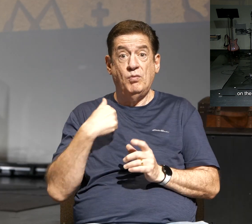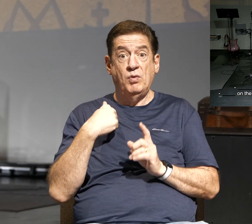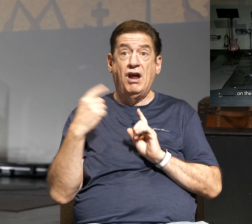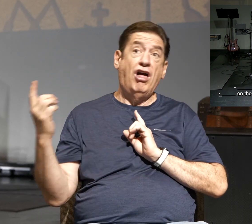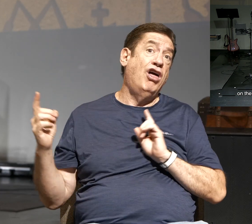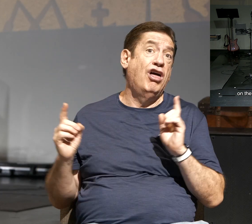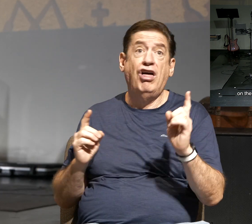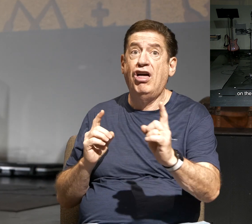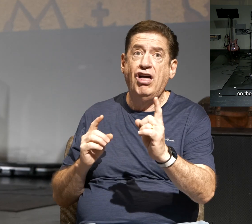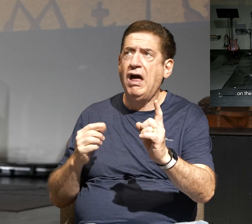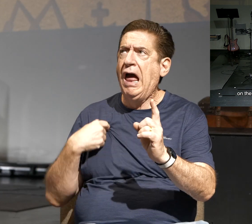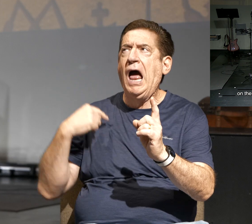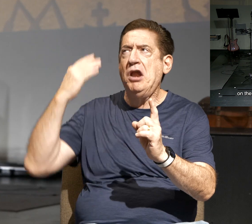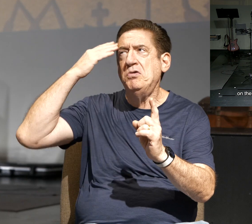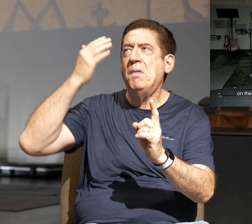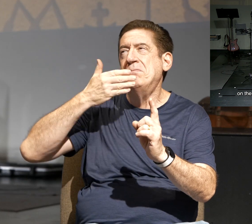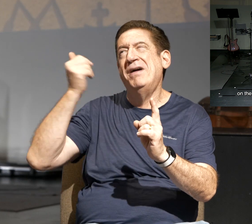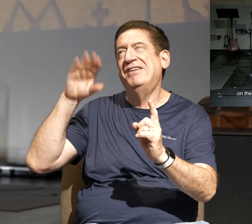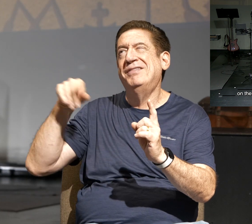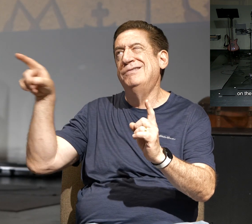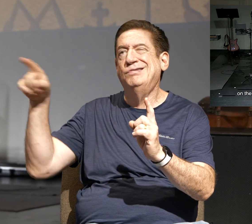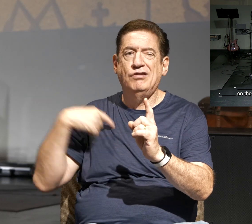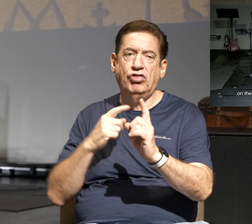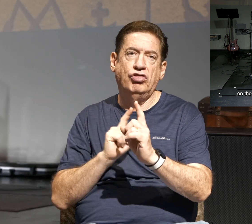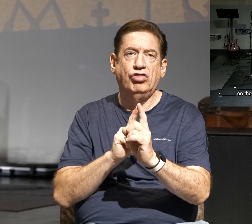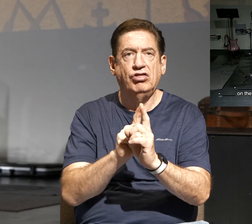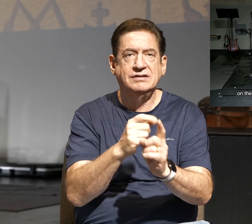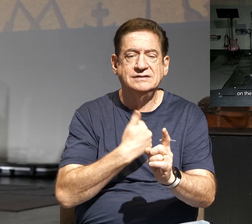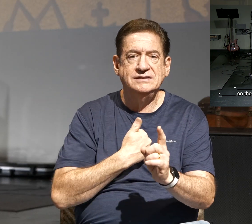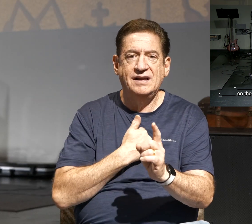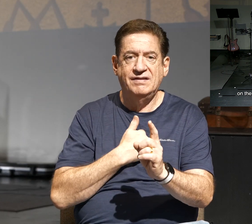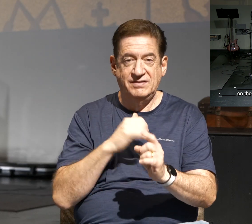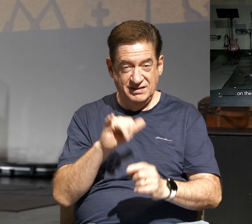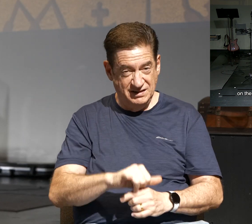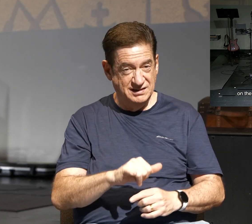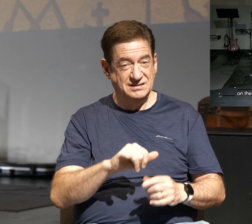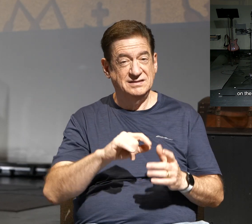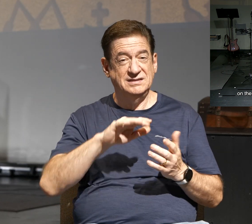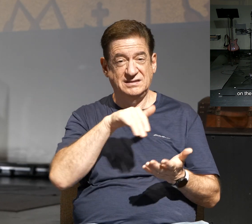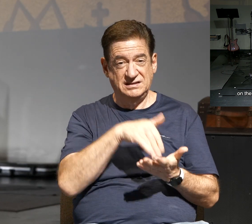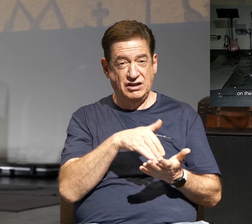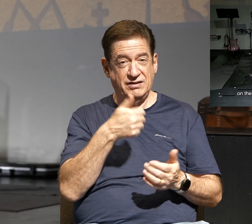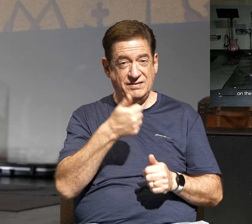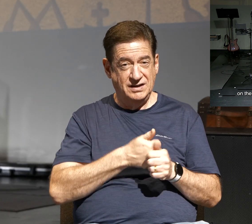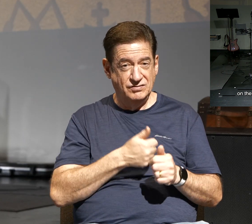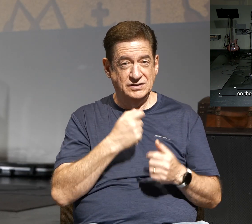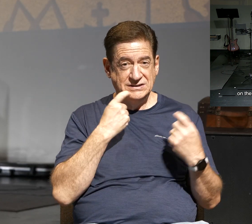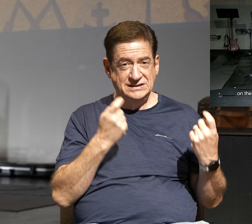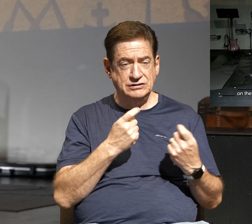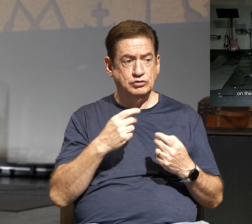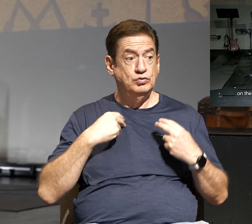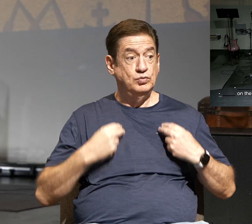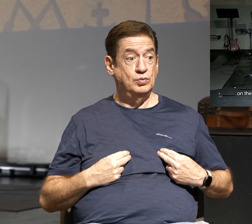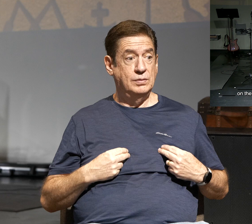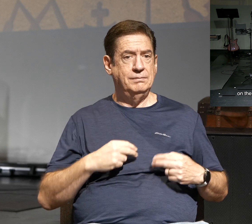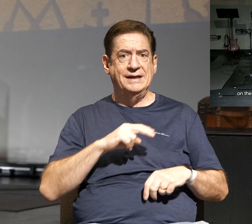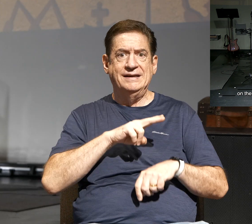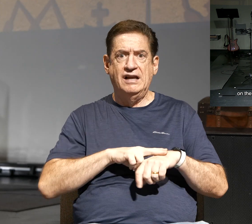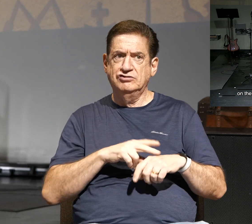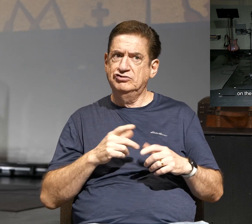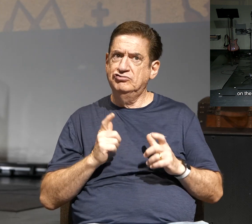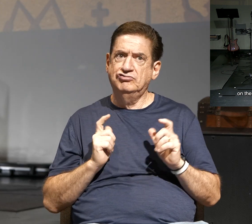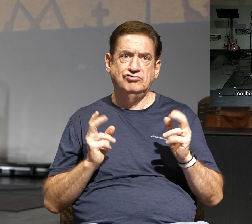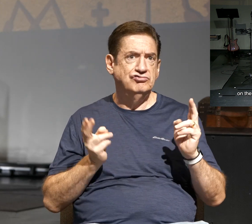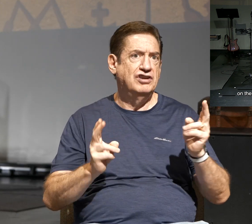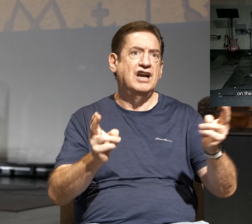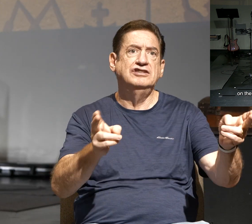know better than God. It is the sin beneath every sin. So it is human nature to rush into